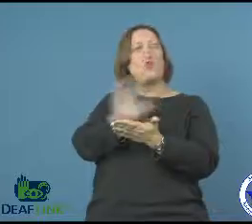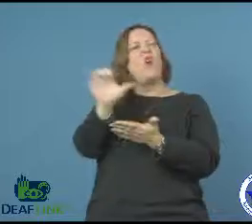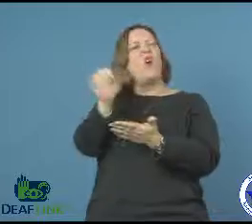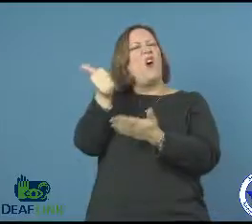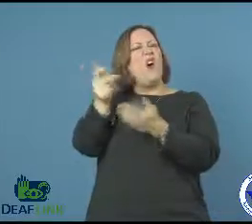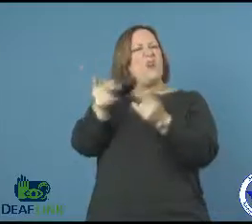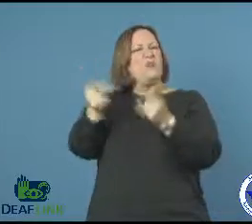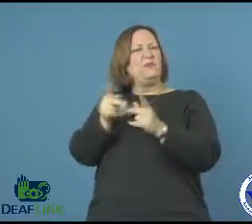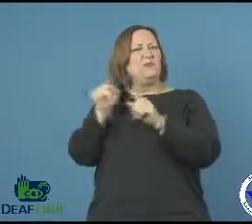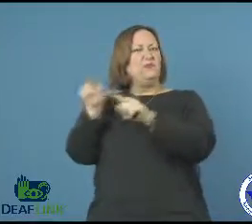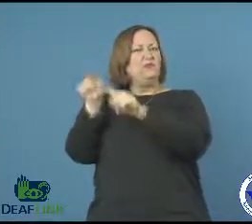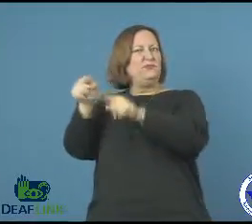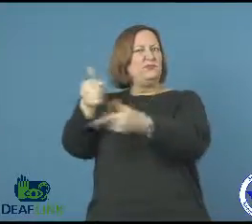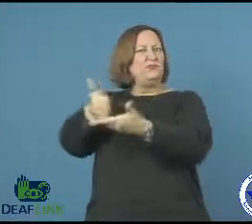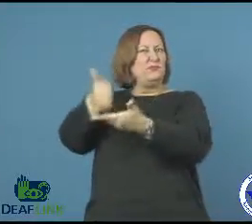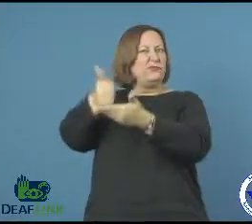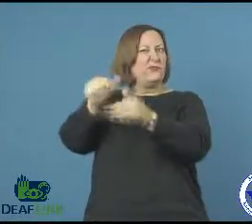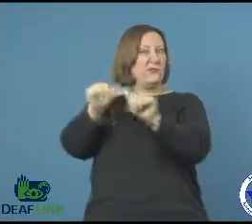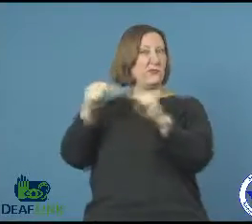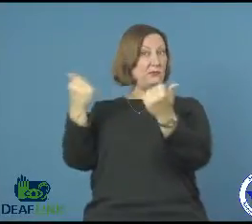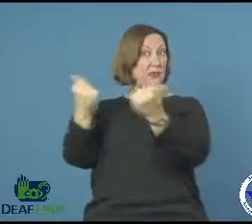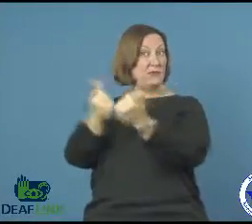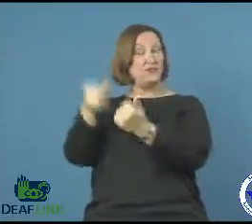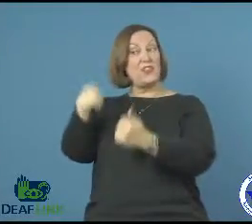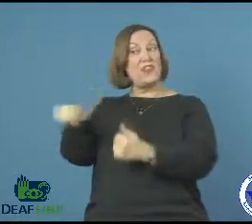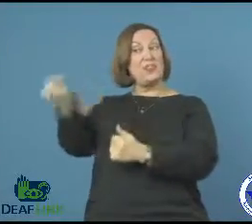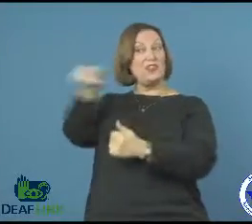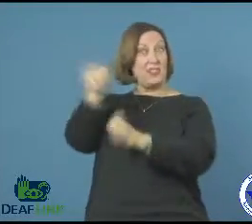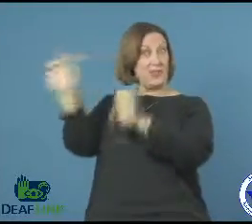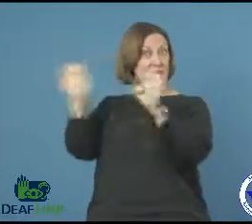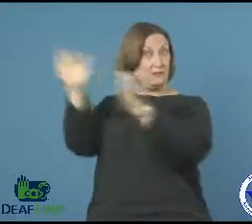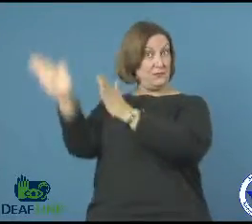workplace, service agencies, etc.